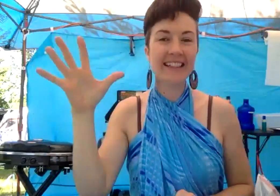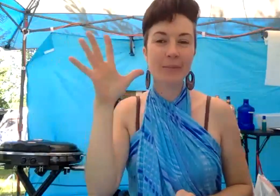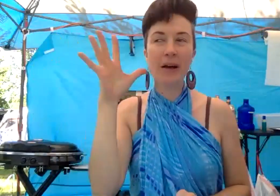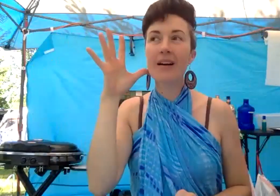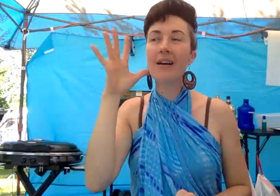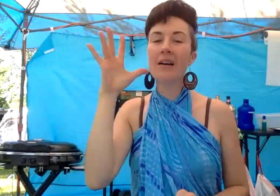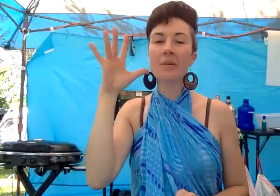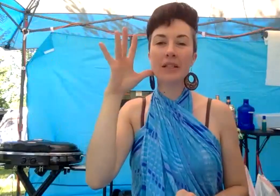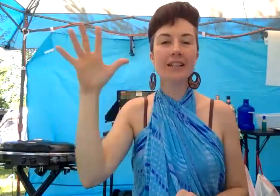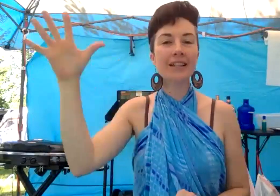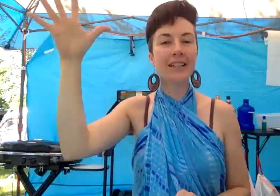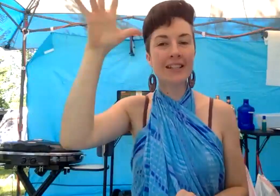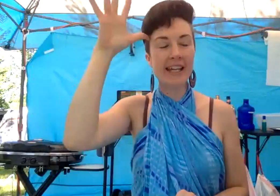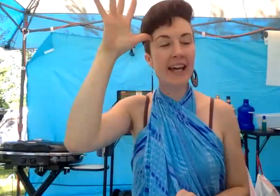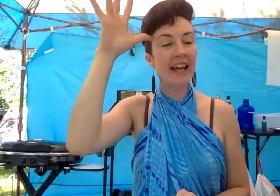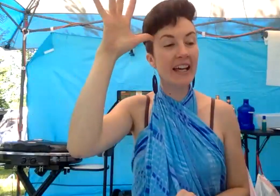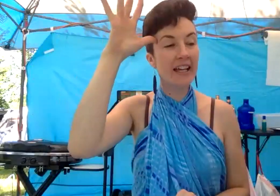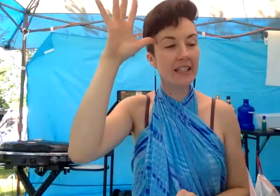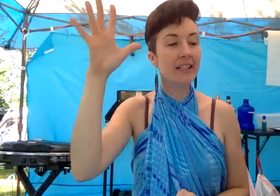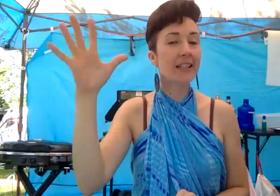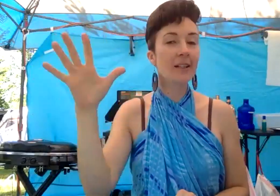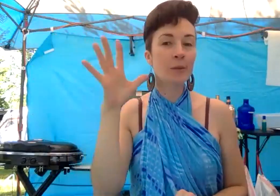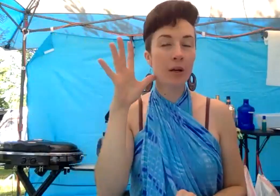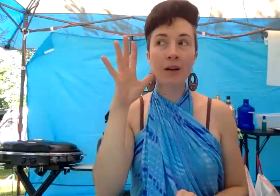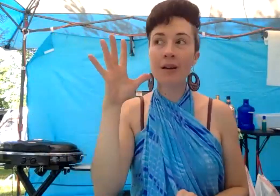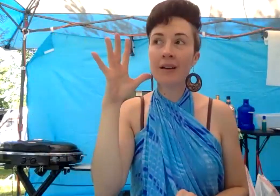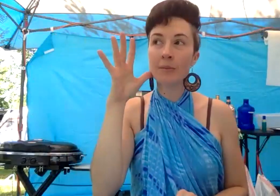daddy, mommy, daddy, mommy.